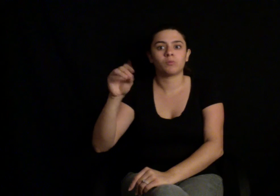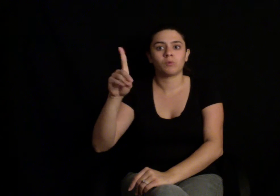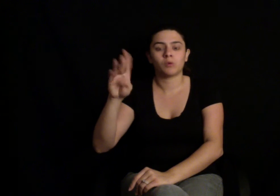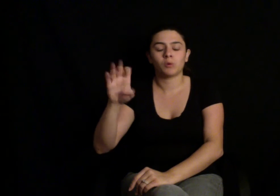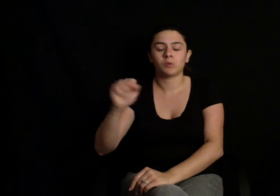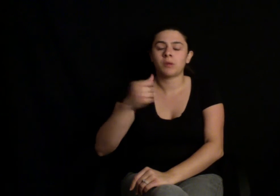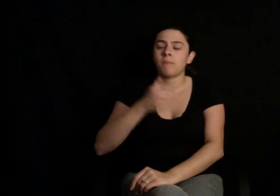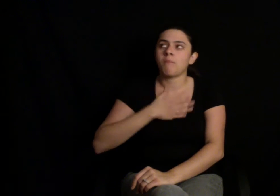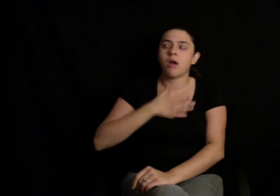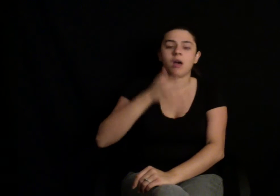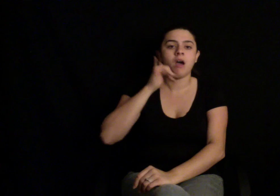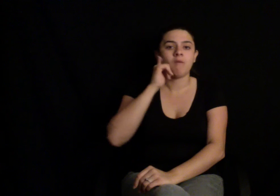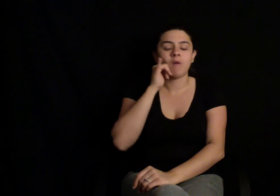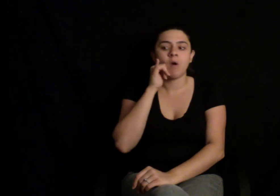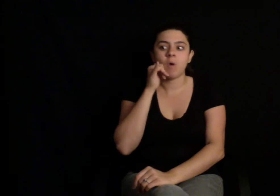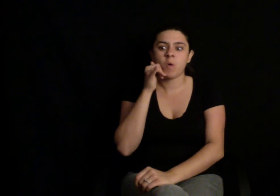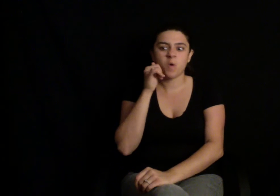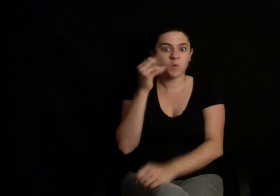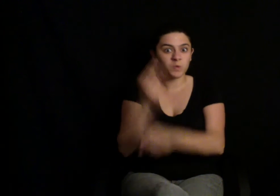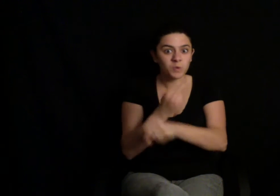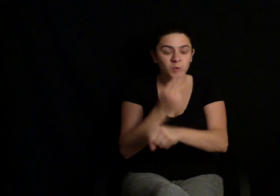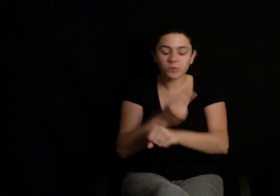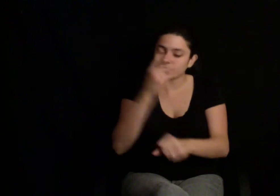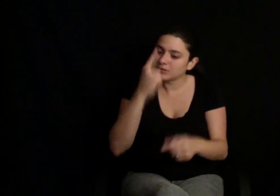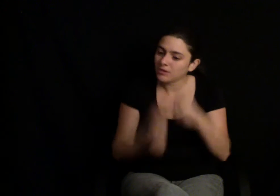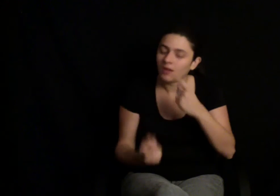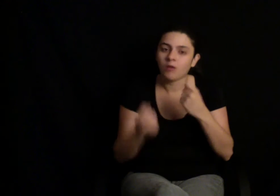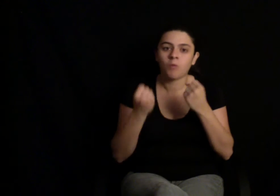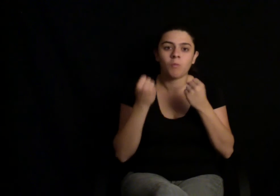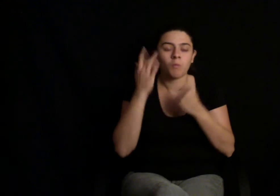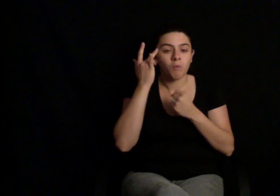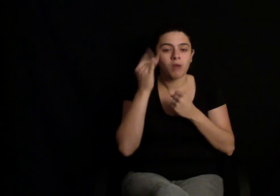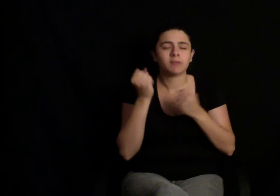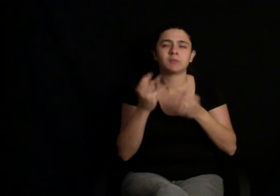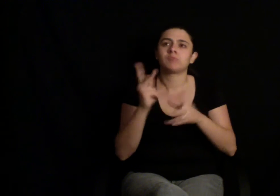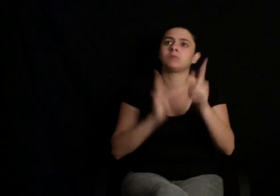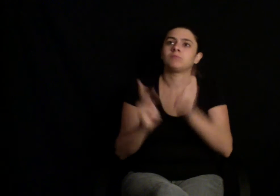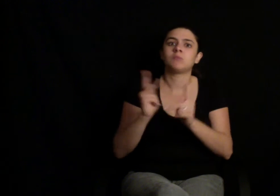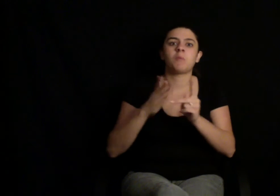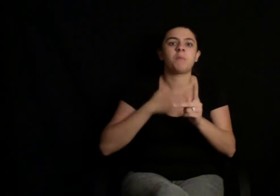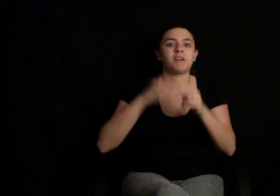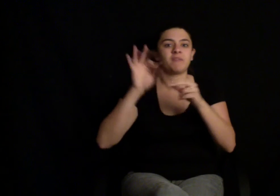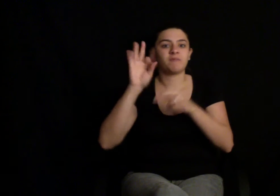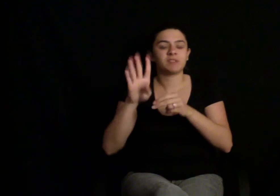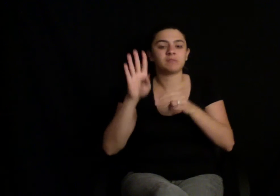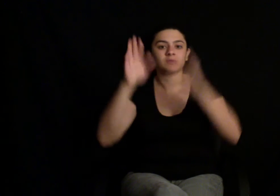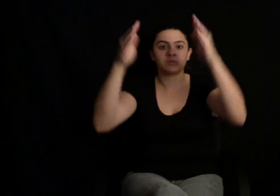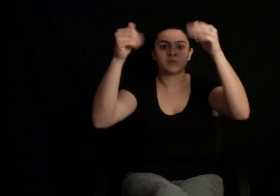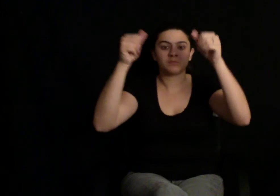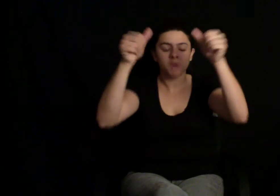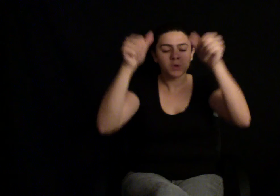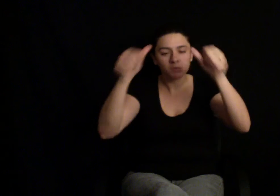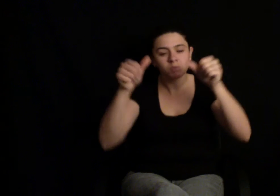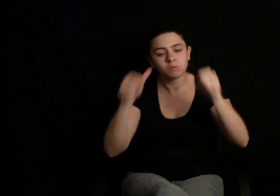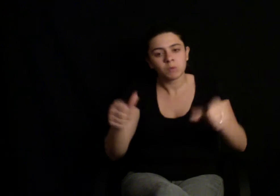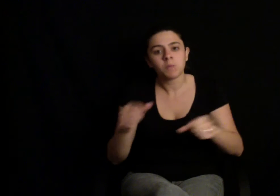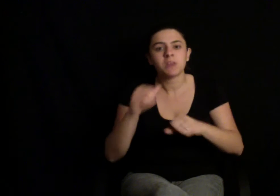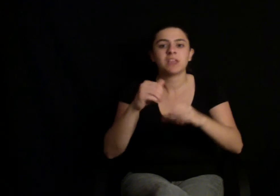actually unusable because of how many people were posting on my Facebook wall, texting me, sending me an email, whatever, trying to contact me, call